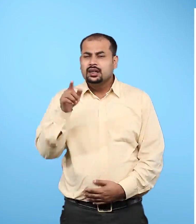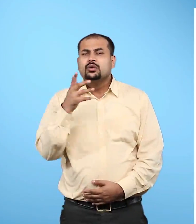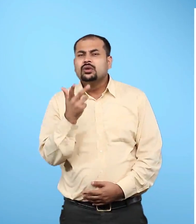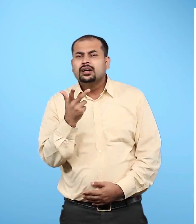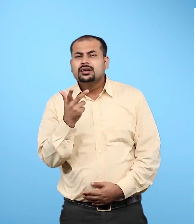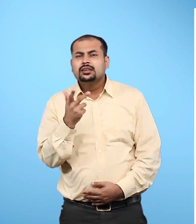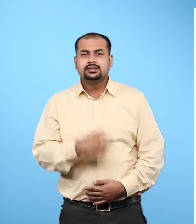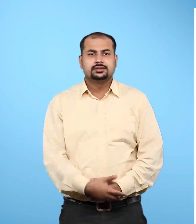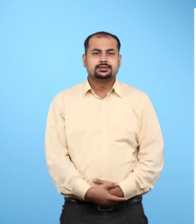Why?